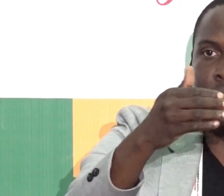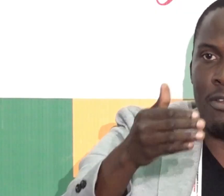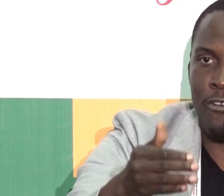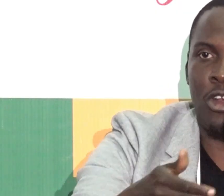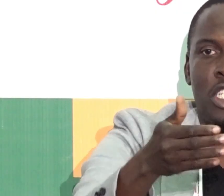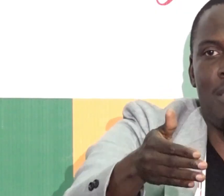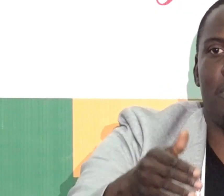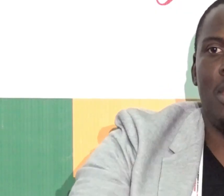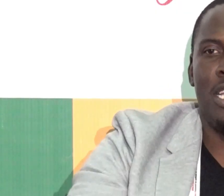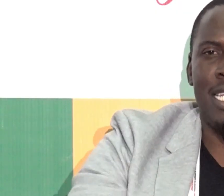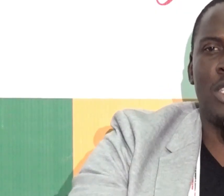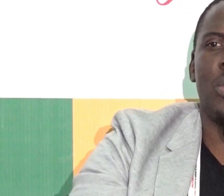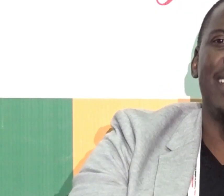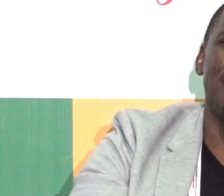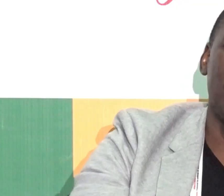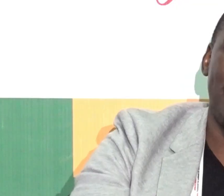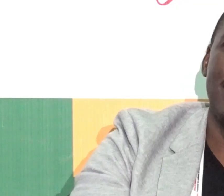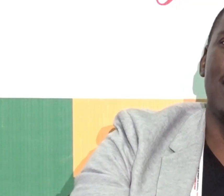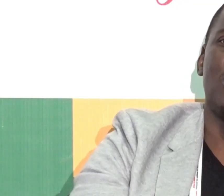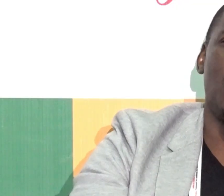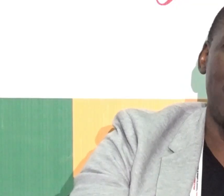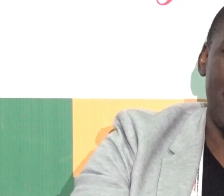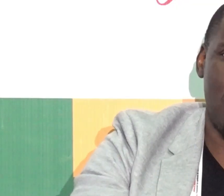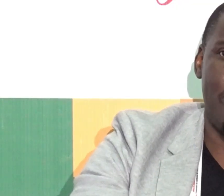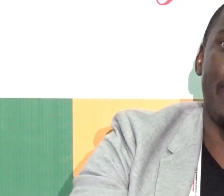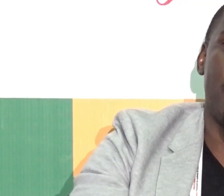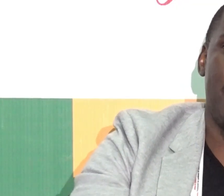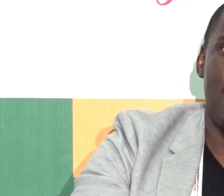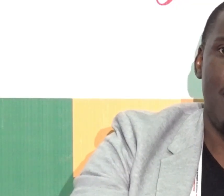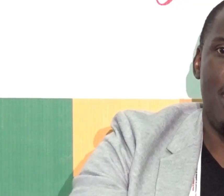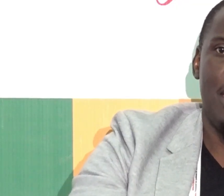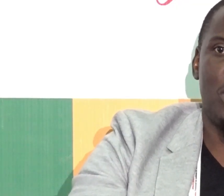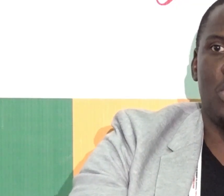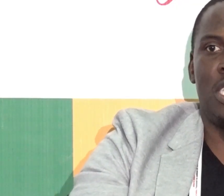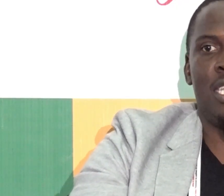a fellowship just to interview partners on women on PrEP.